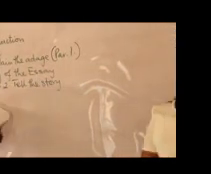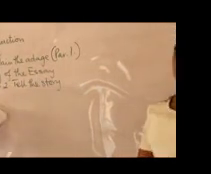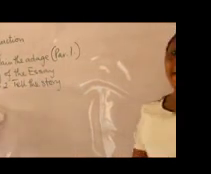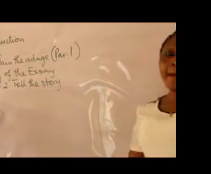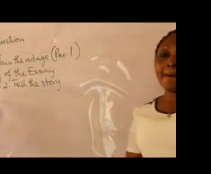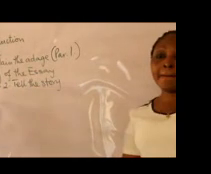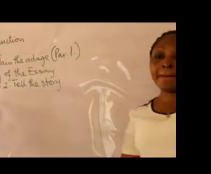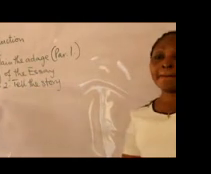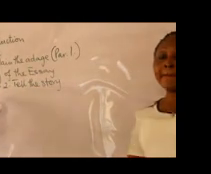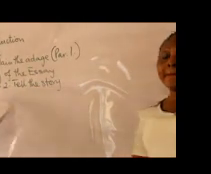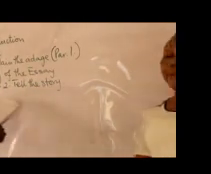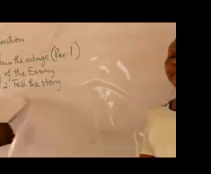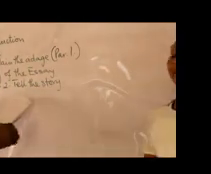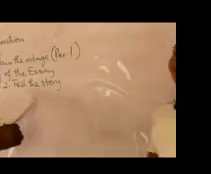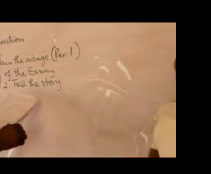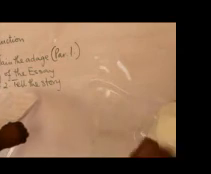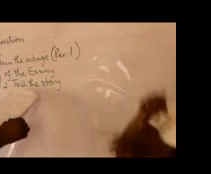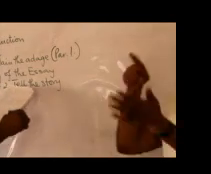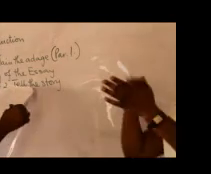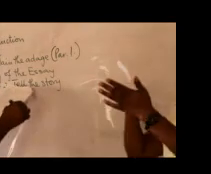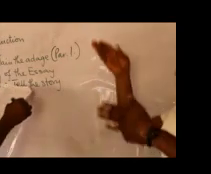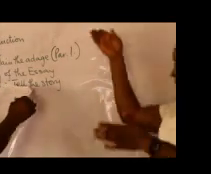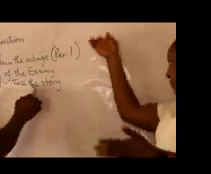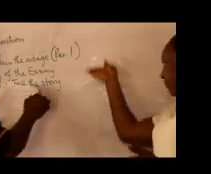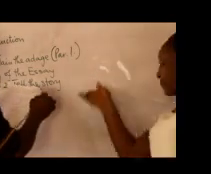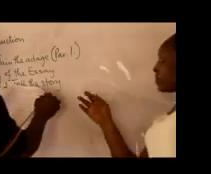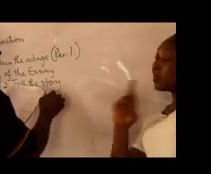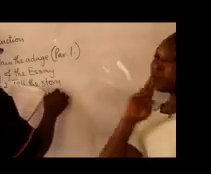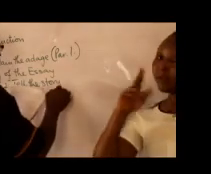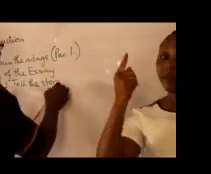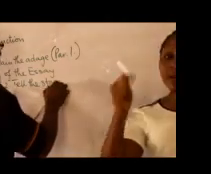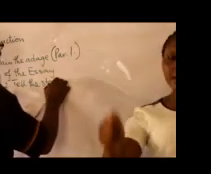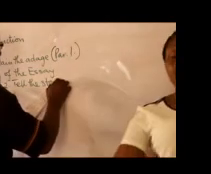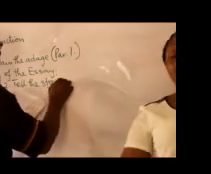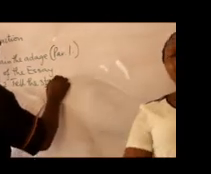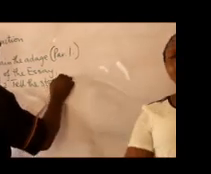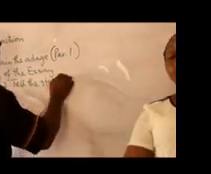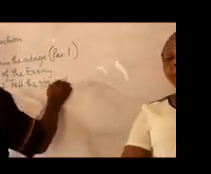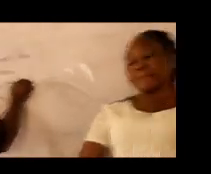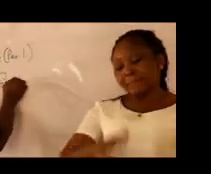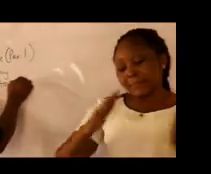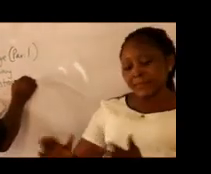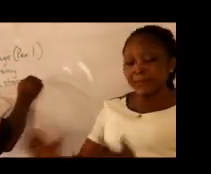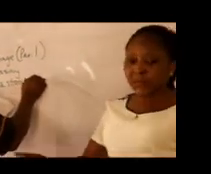I'm giving you the plan you will use in writing this essay.